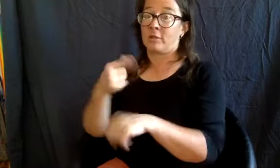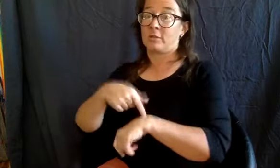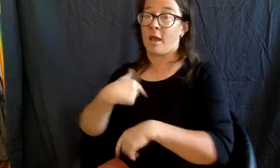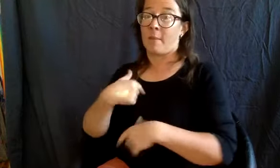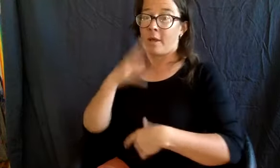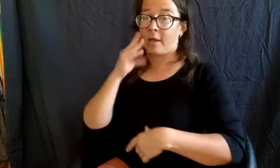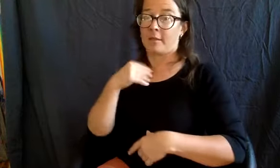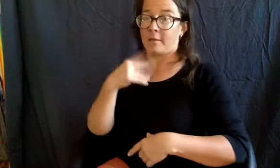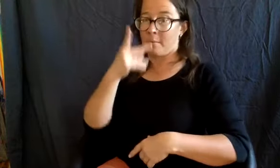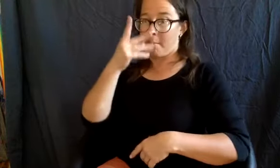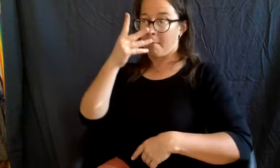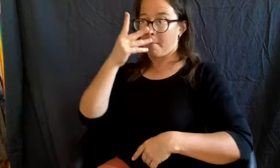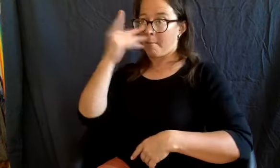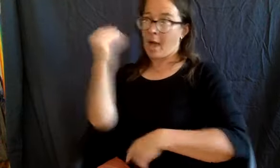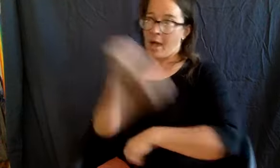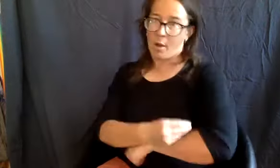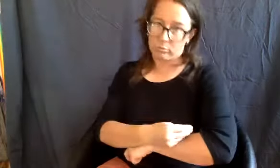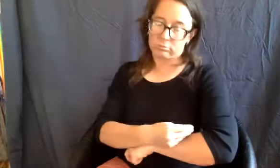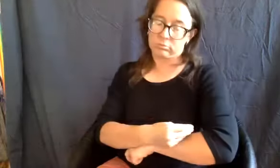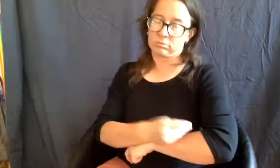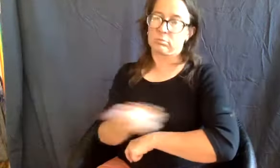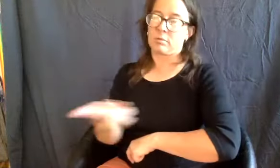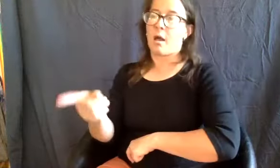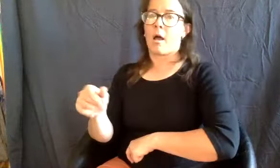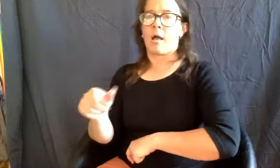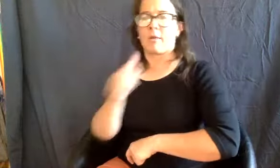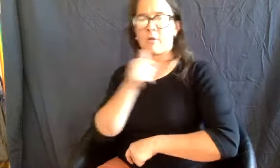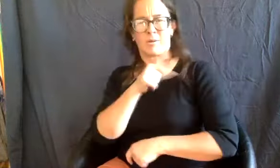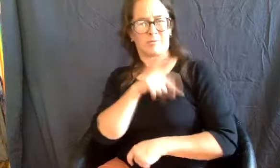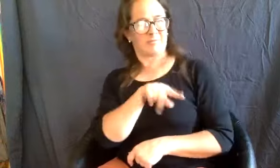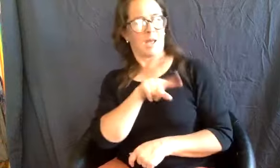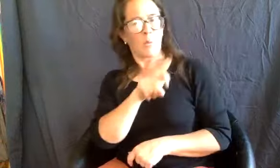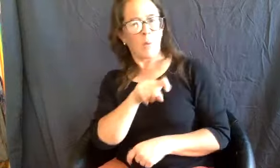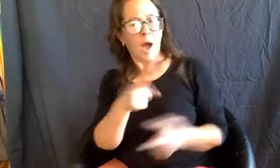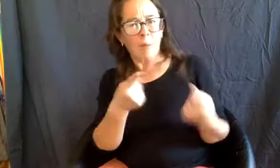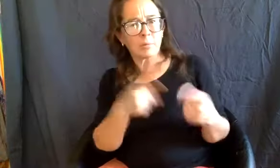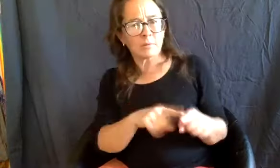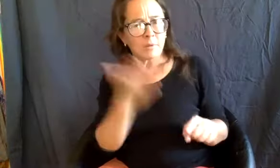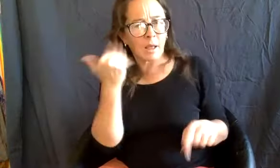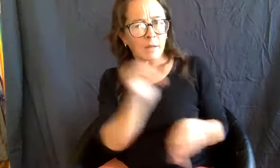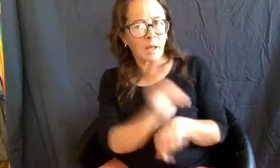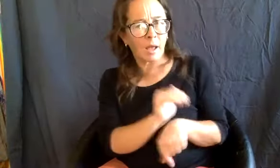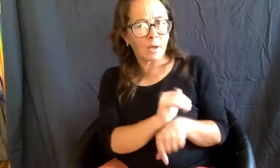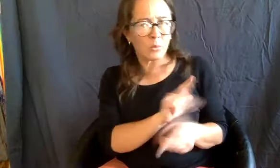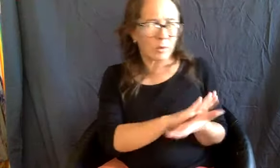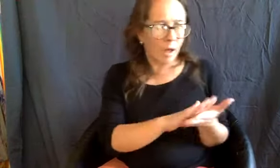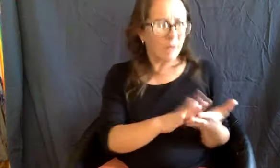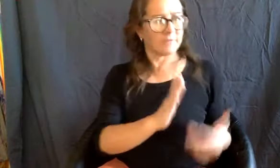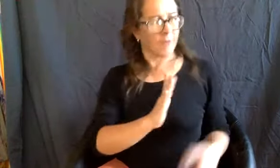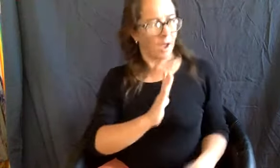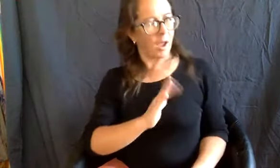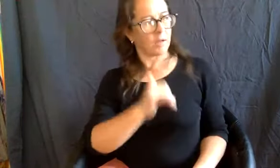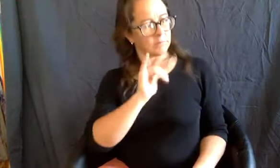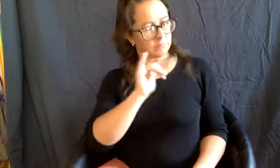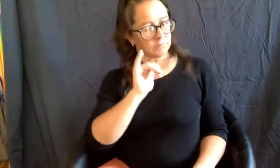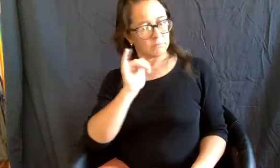I can remember everything was good for about a year. And then I can remember waking up one morning, and I roll over, and she's sitting next to me, and